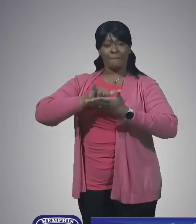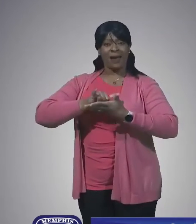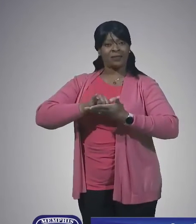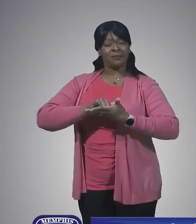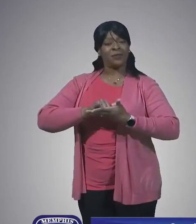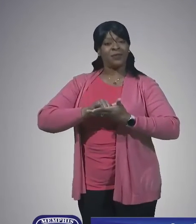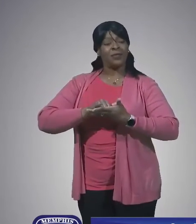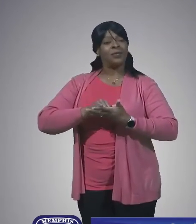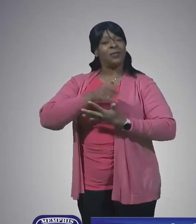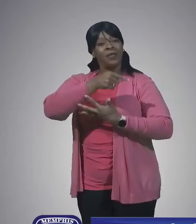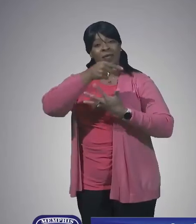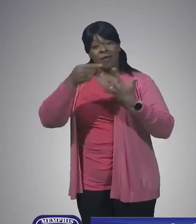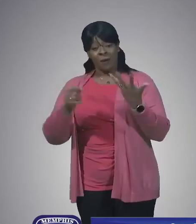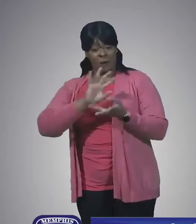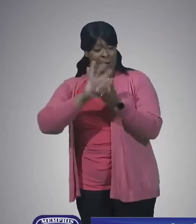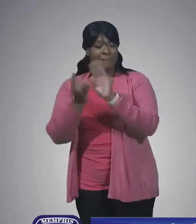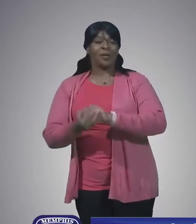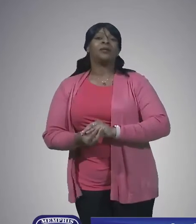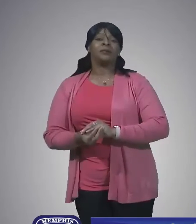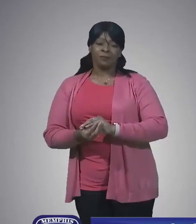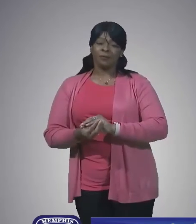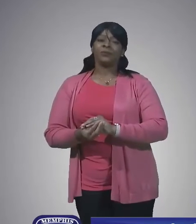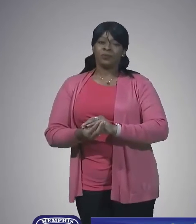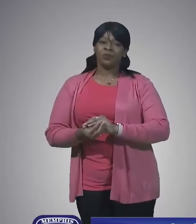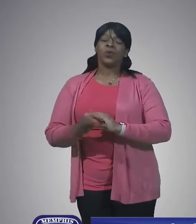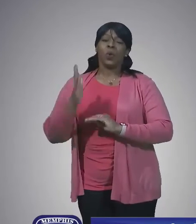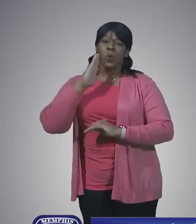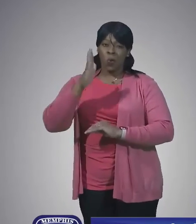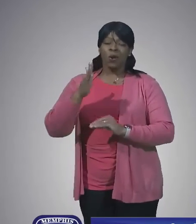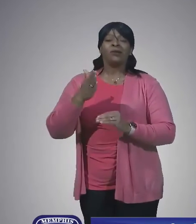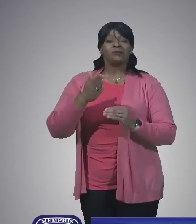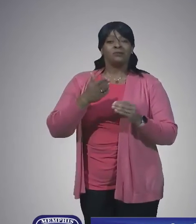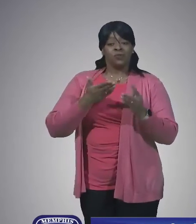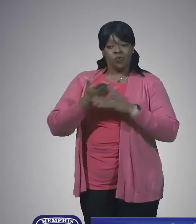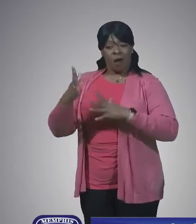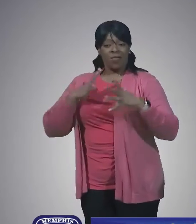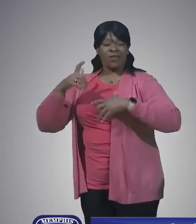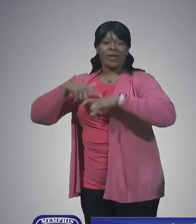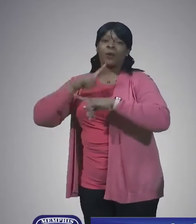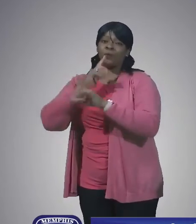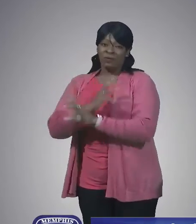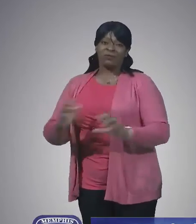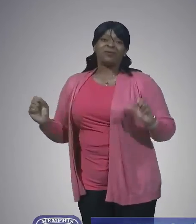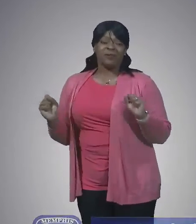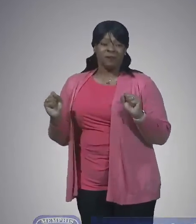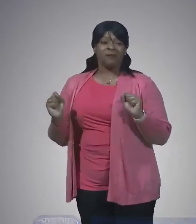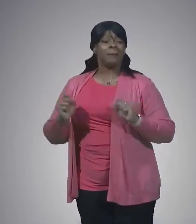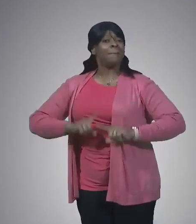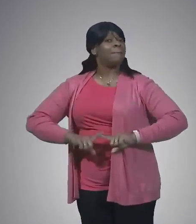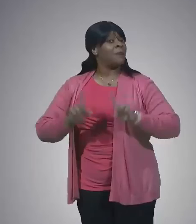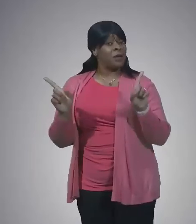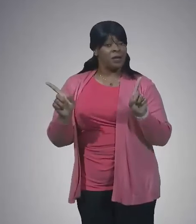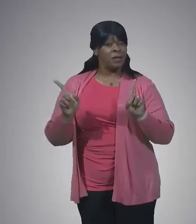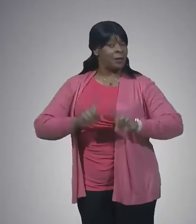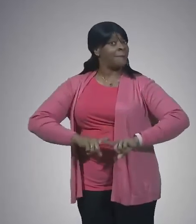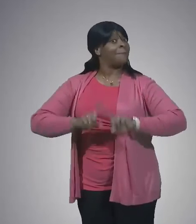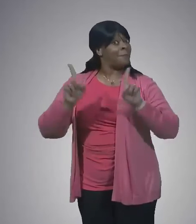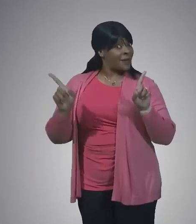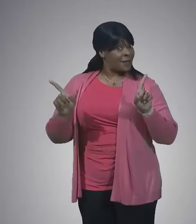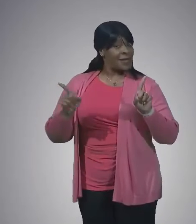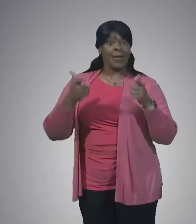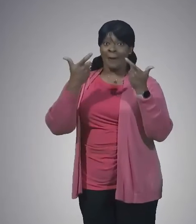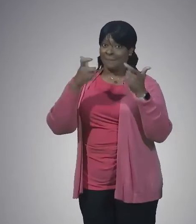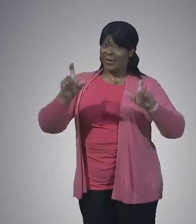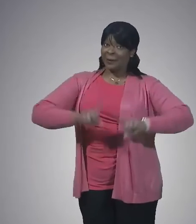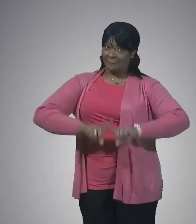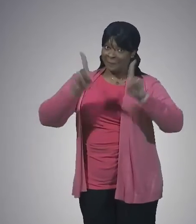All of those things combined should pull us through a holiday season safely, but, and that's a huge